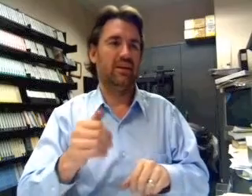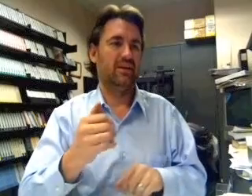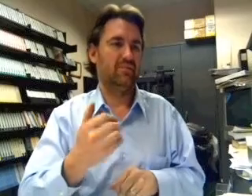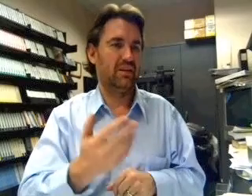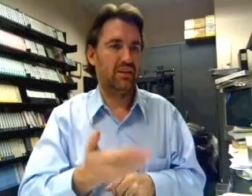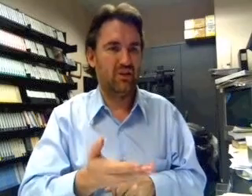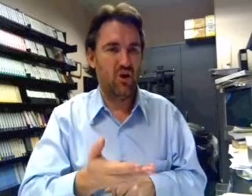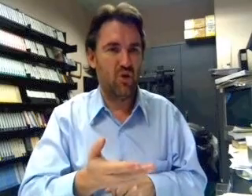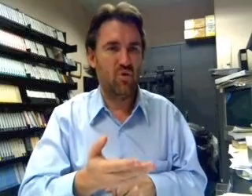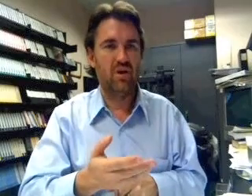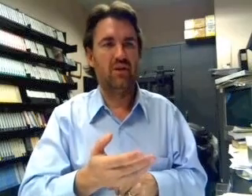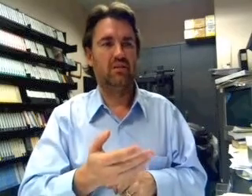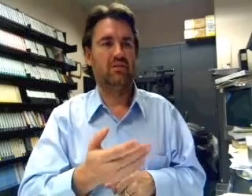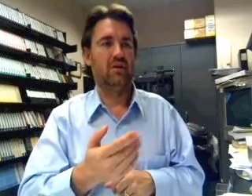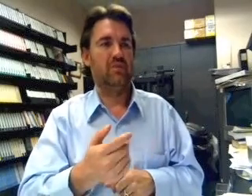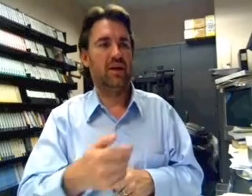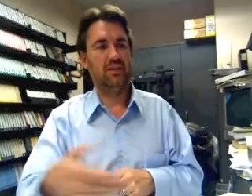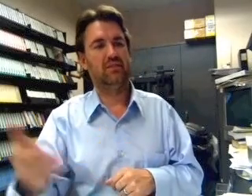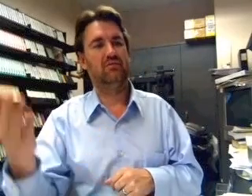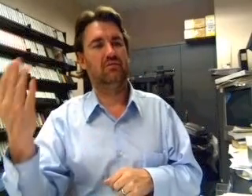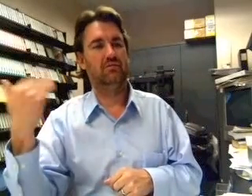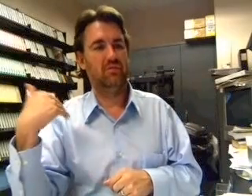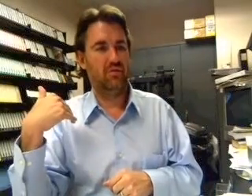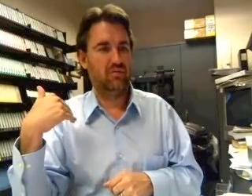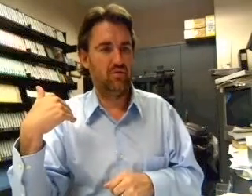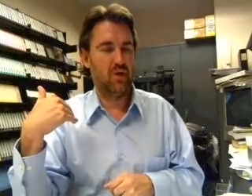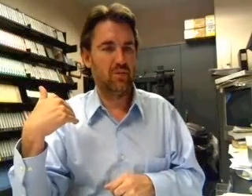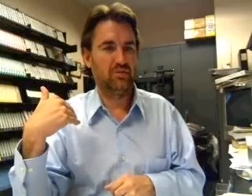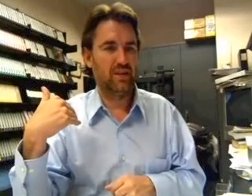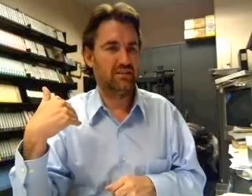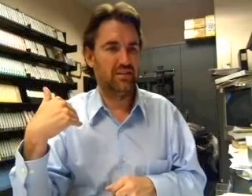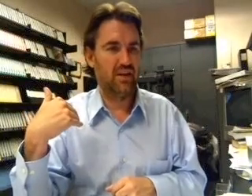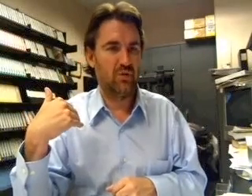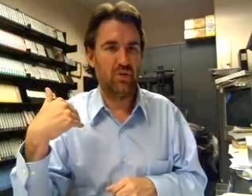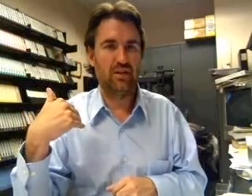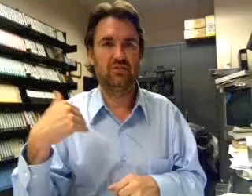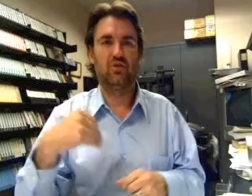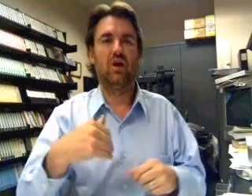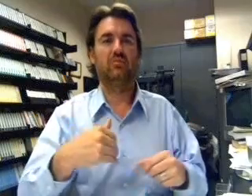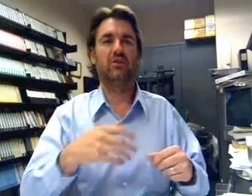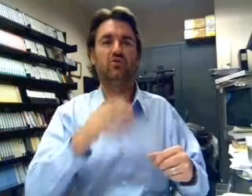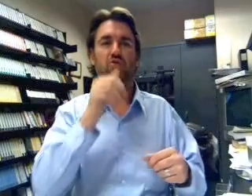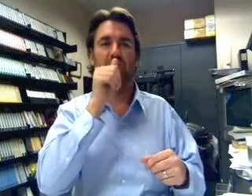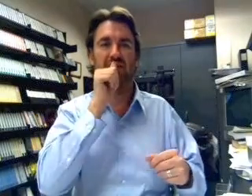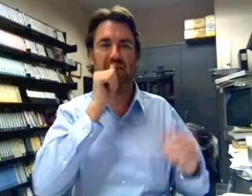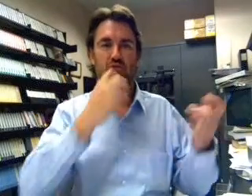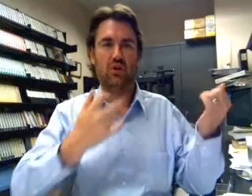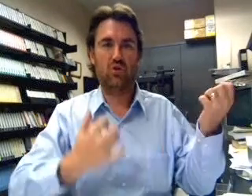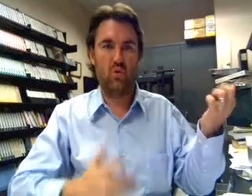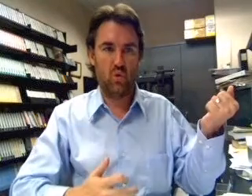I'm thinking, no, not back in the Bible days in that way. So I'm going to do the secret